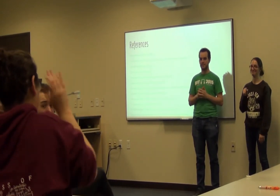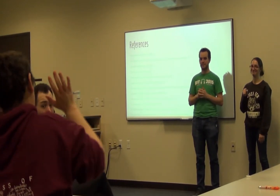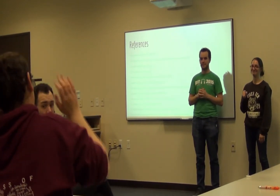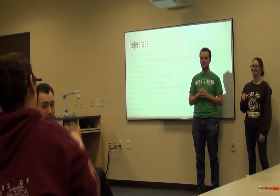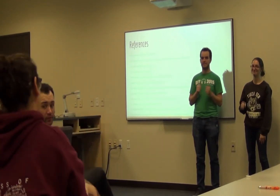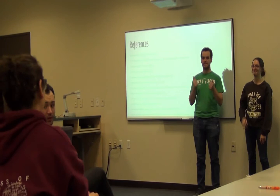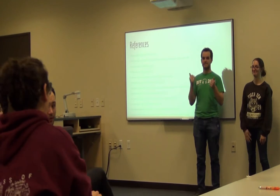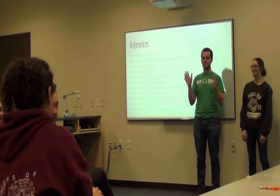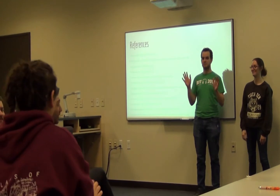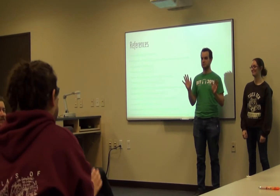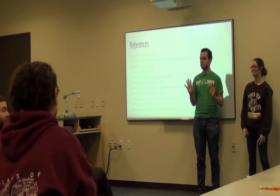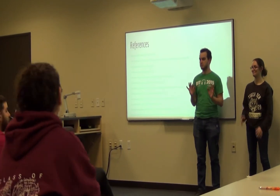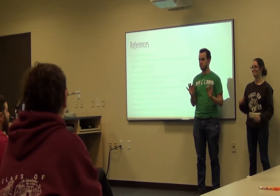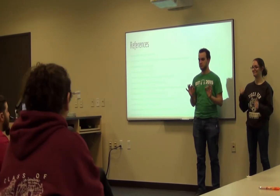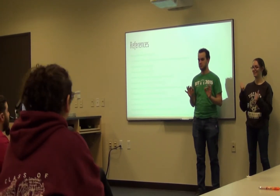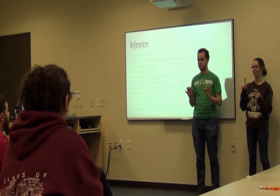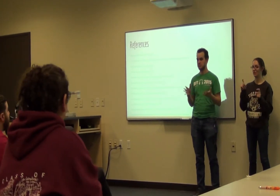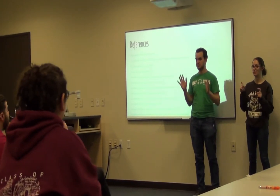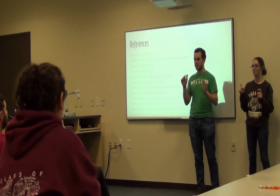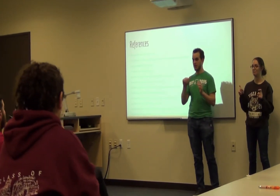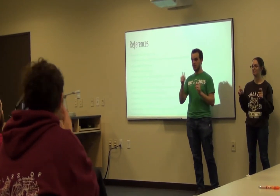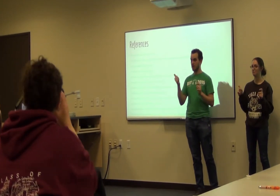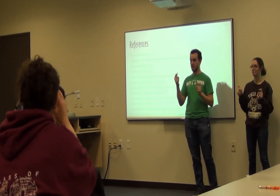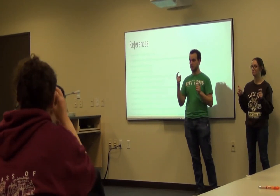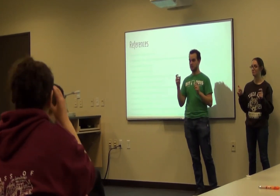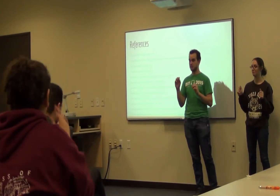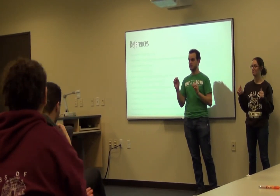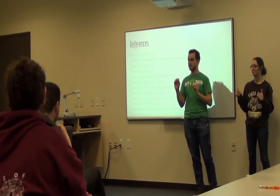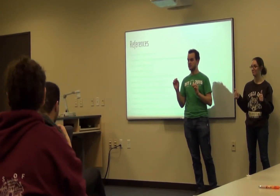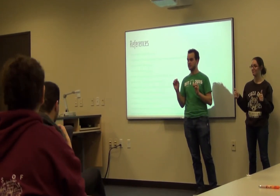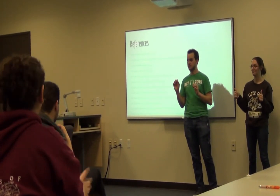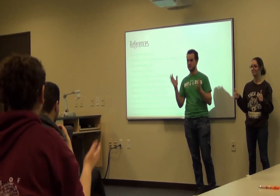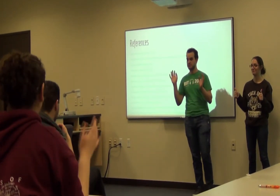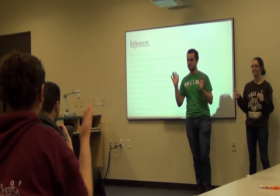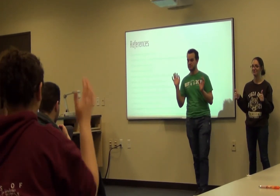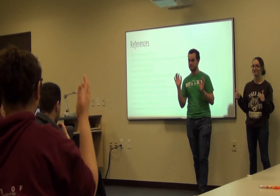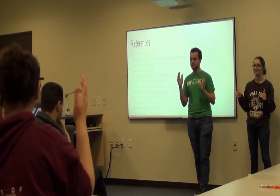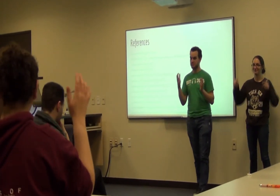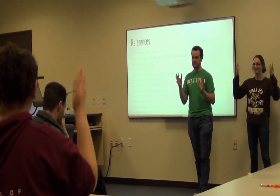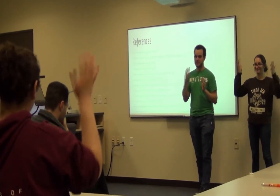Yeah, just my opinion. Any other questions?